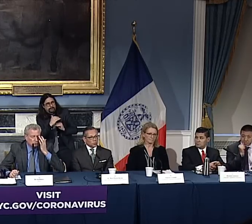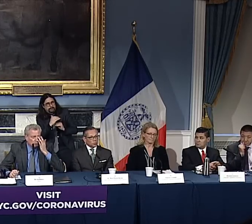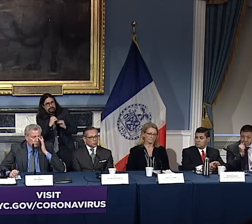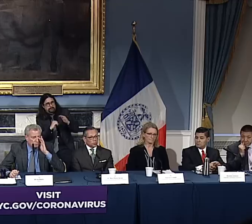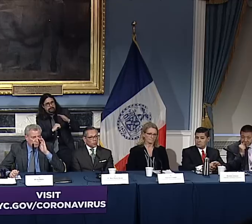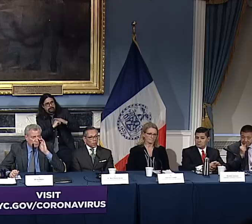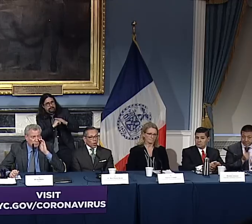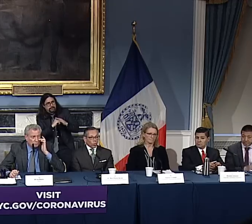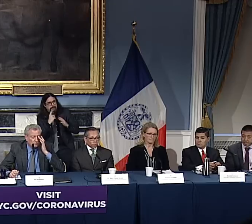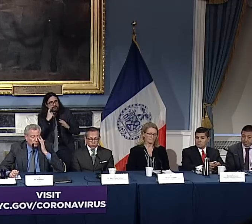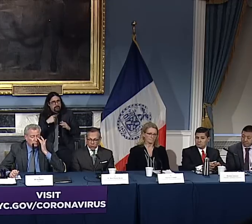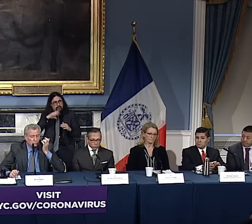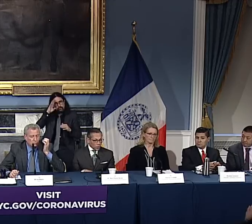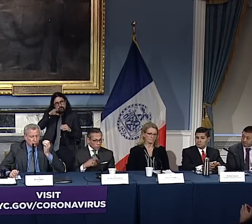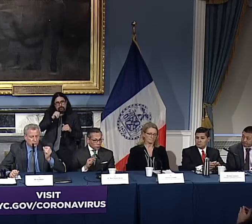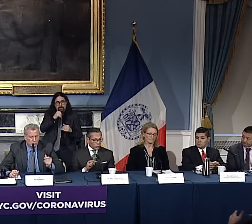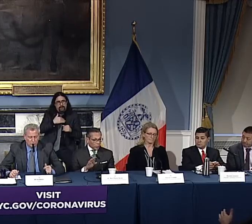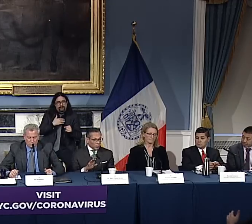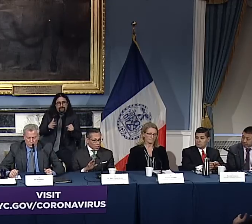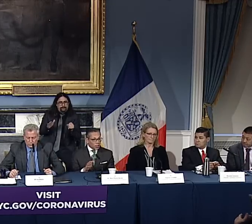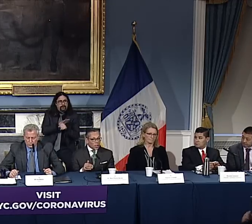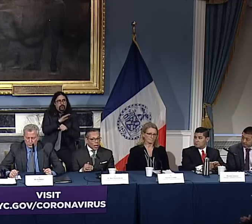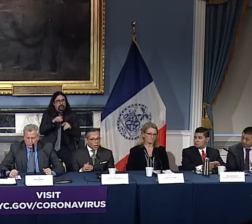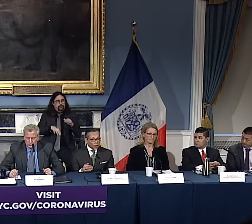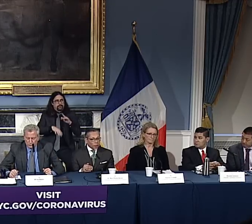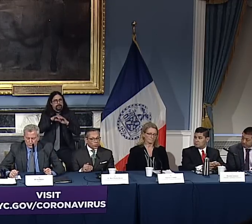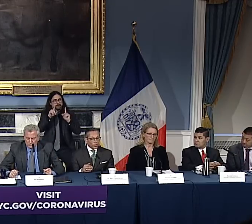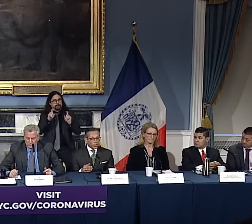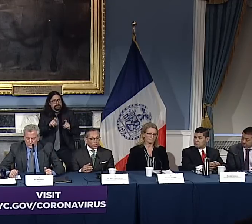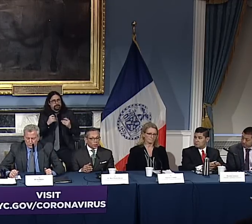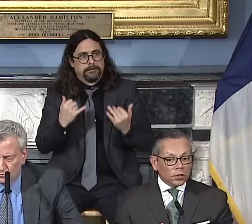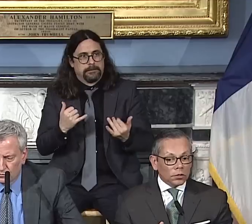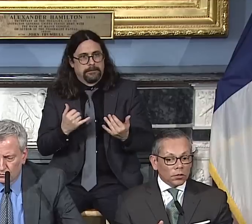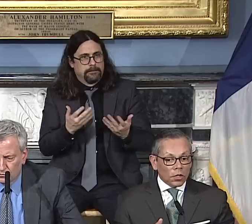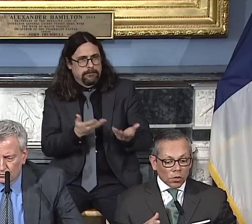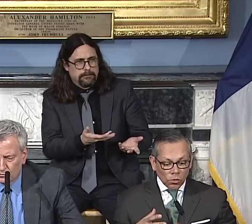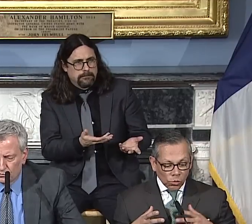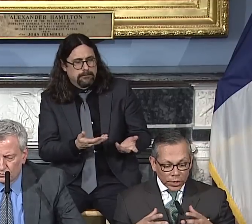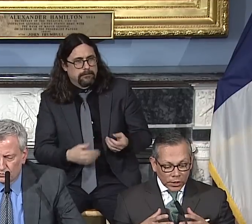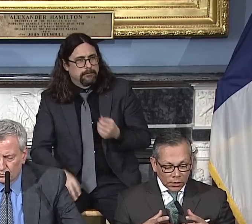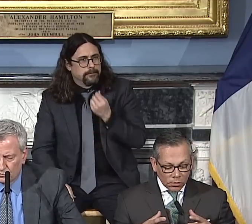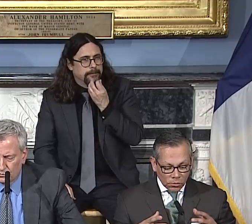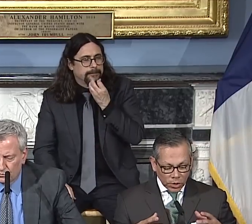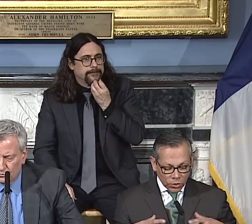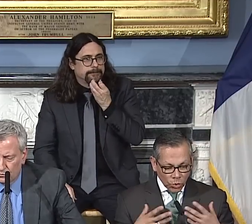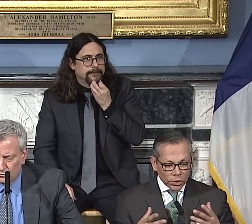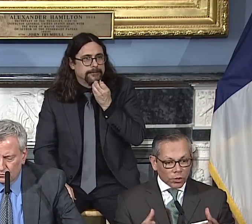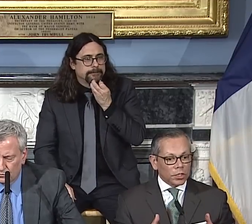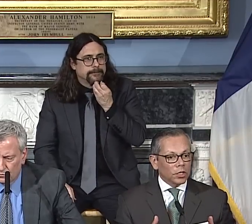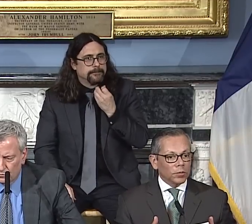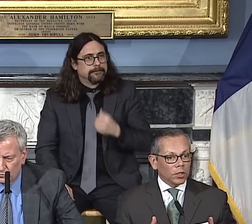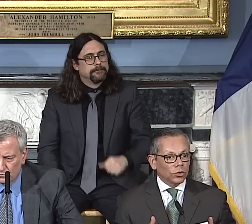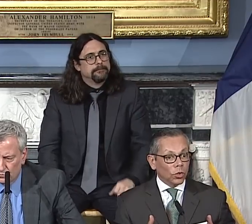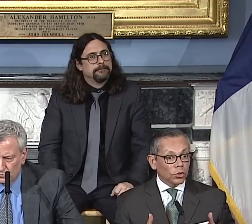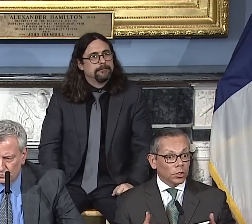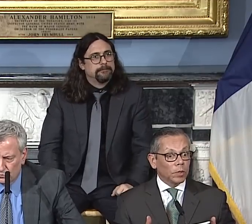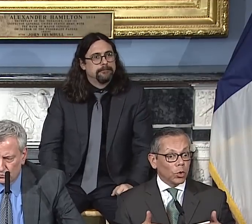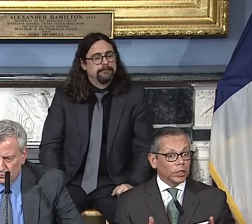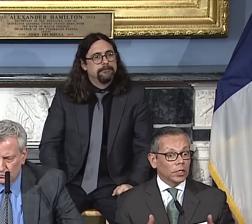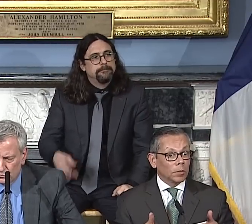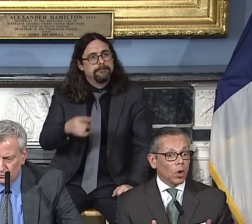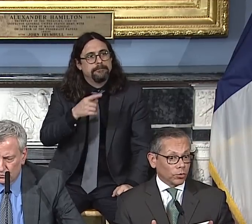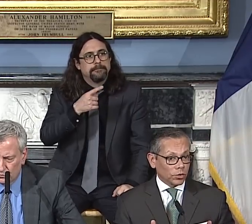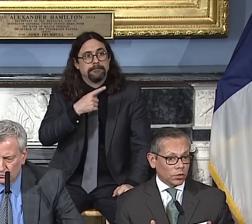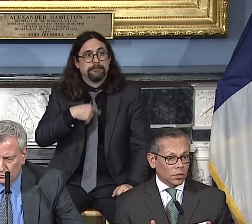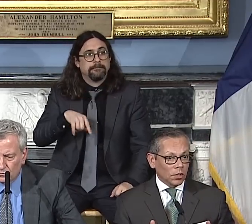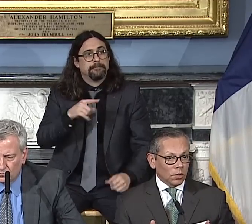those analyses at the moment? Or? If I may, Yes. I think we are doing the criteria because those are the people